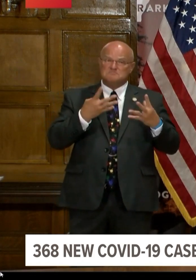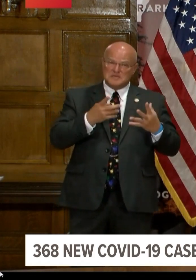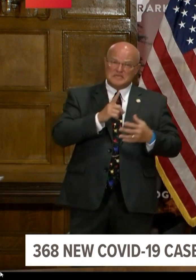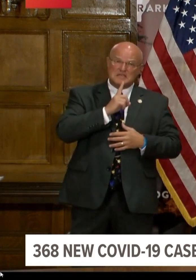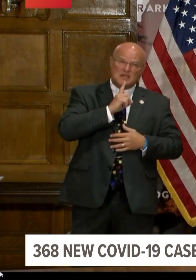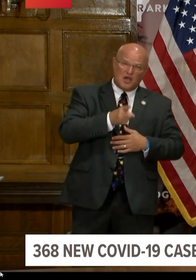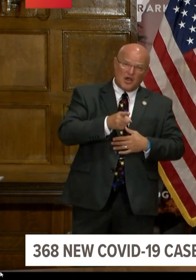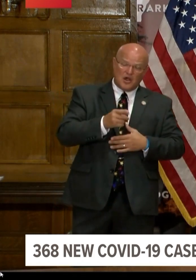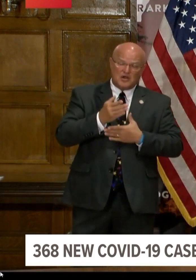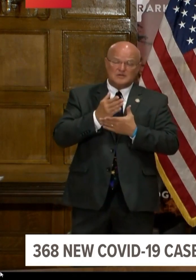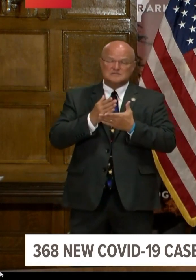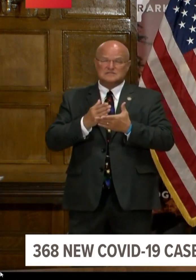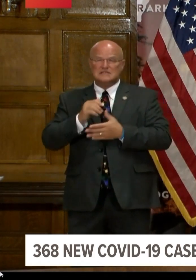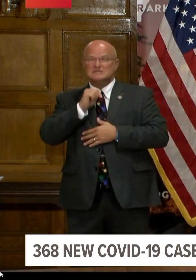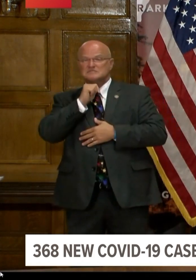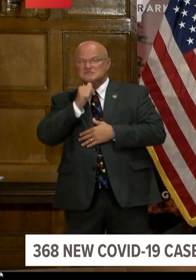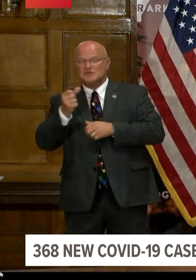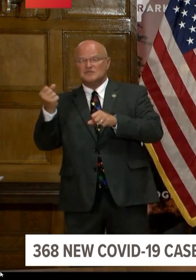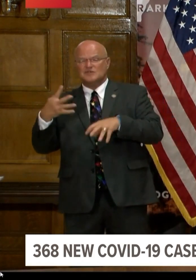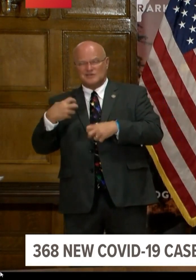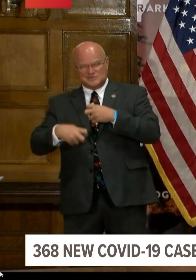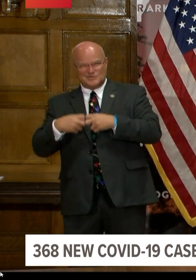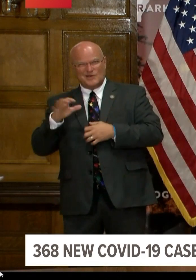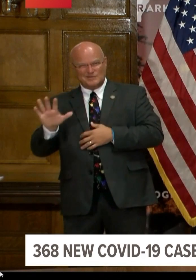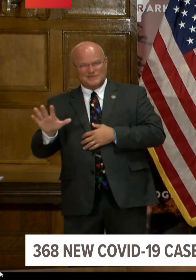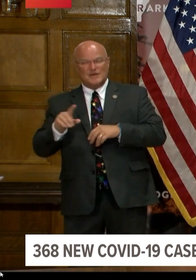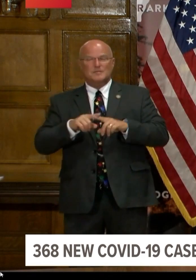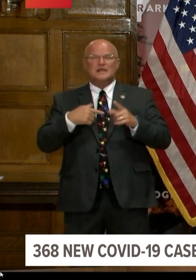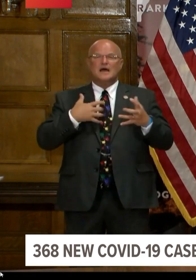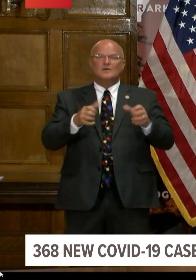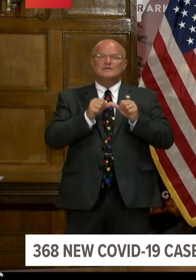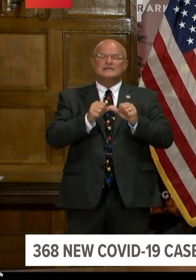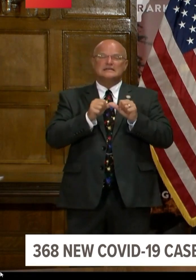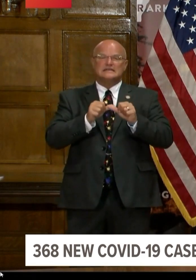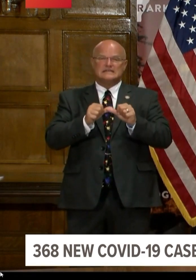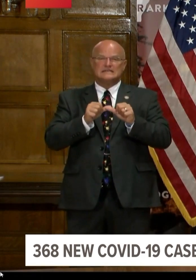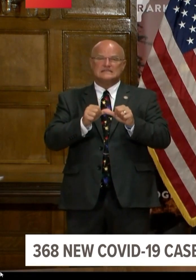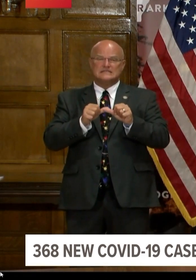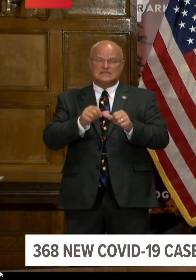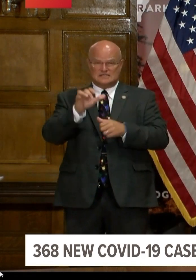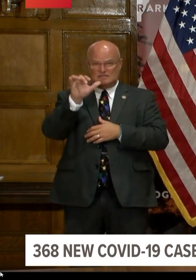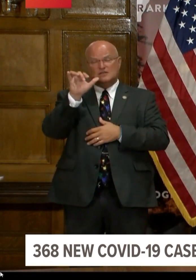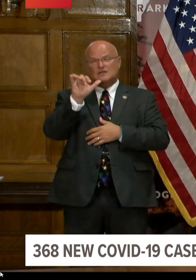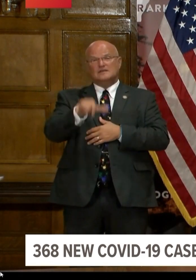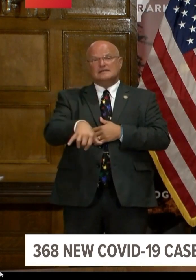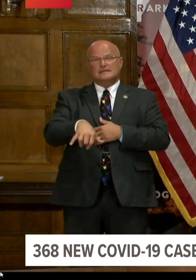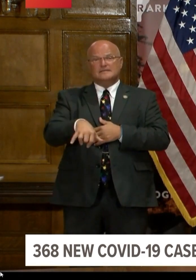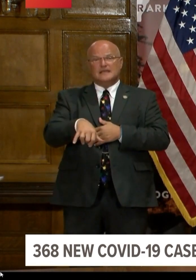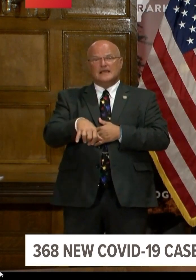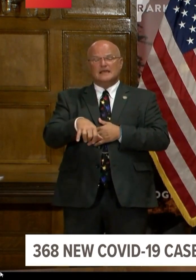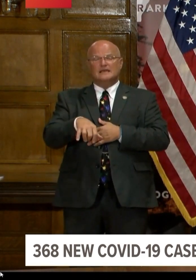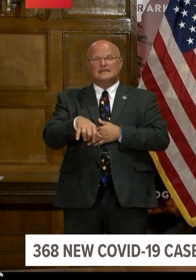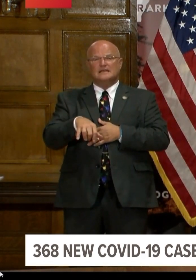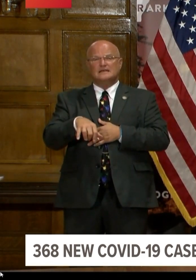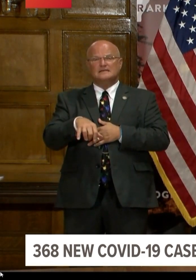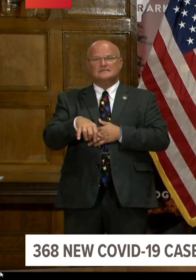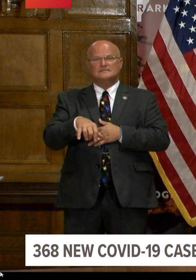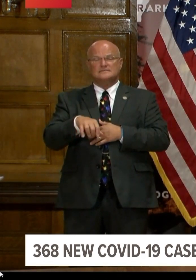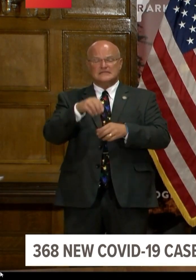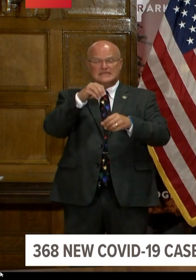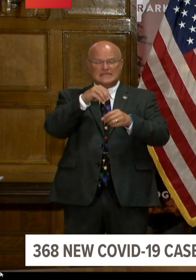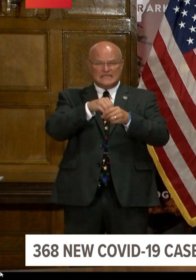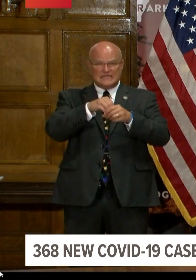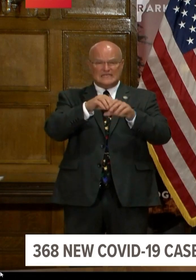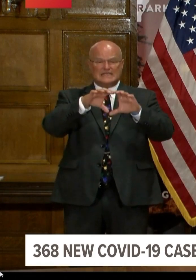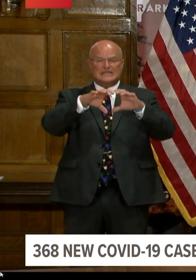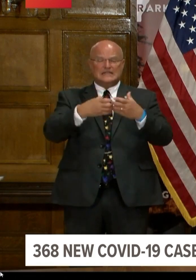others that don't cause a problem. But I want us to be able to continue that online and that